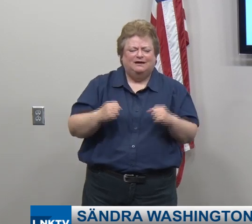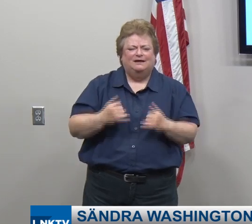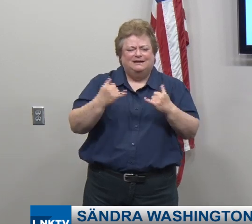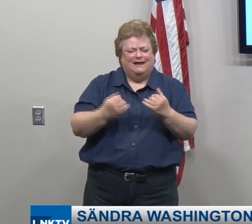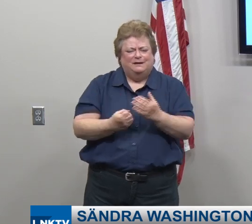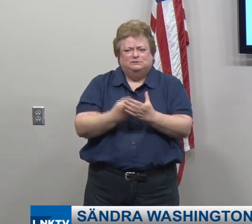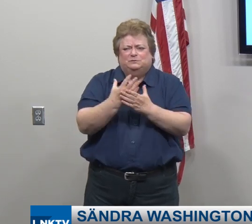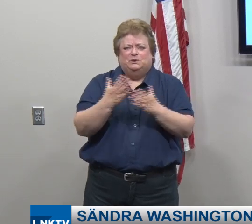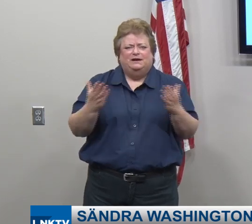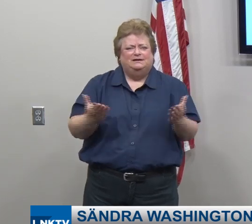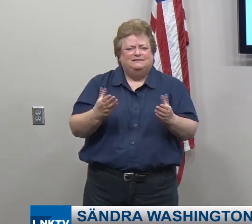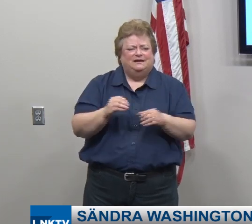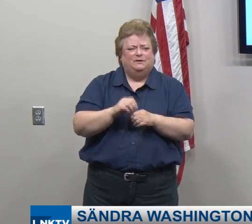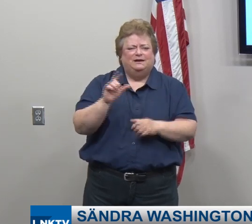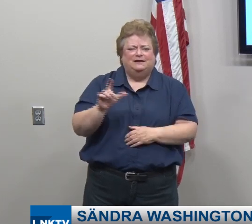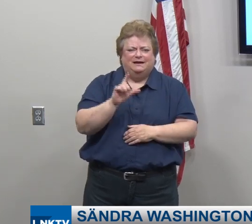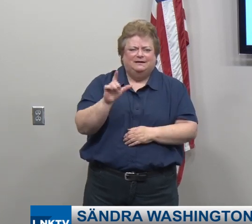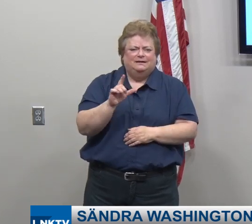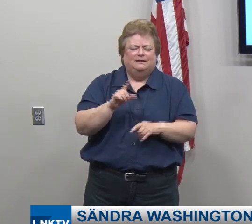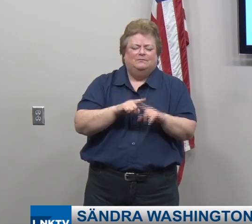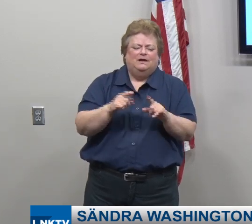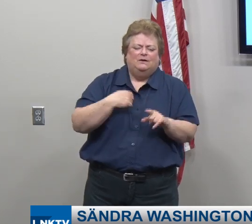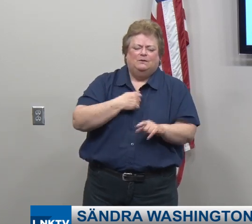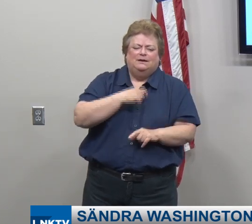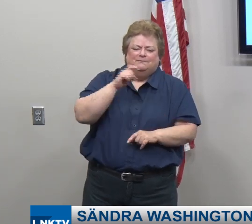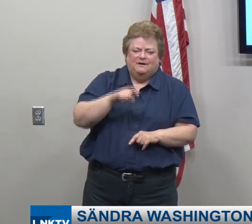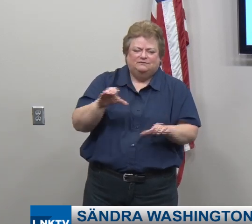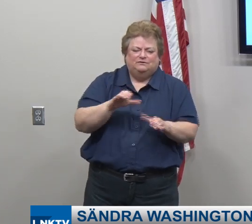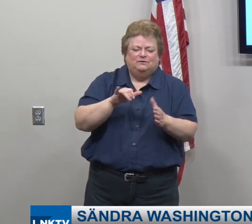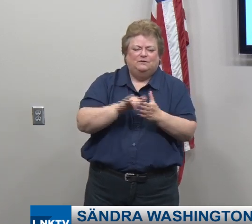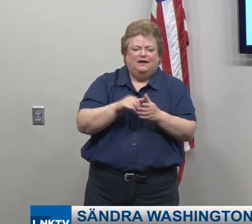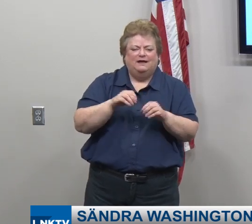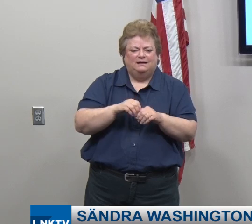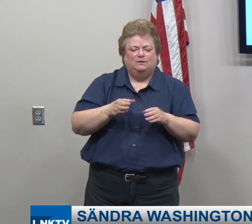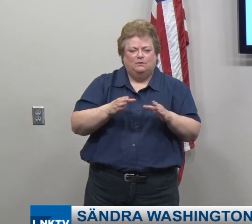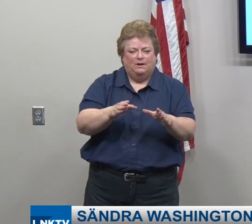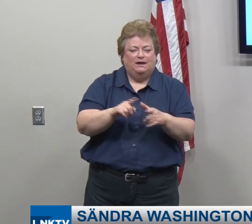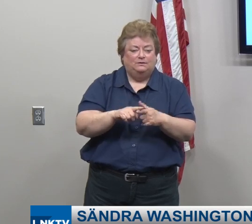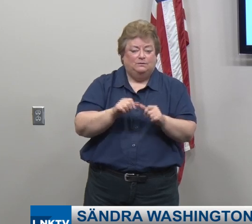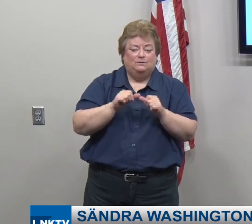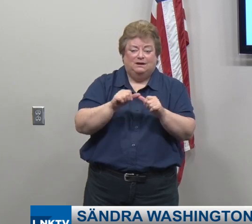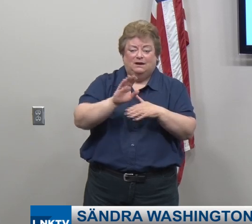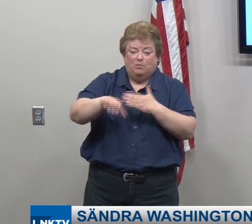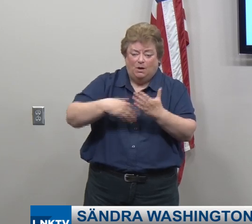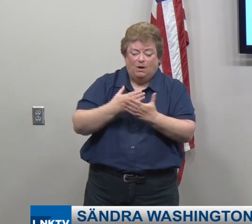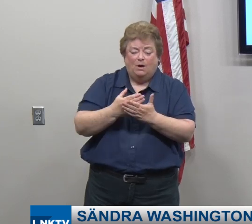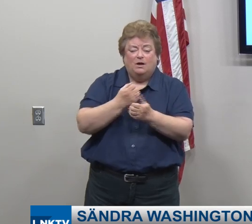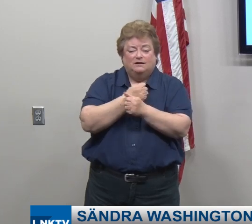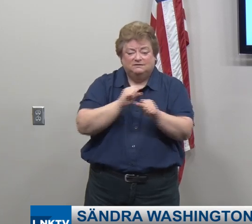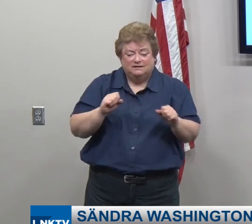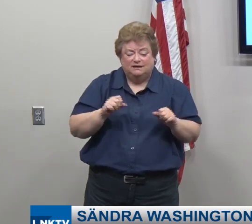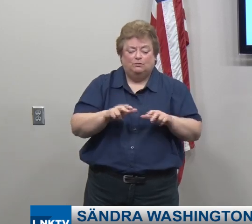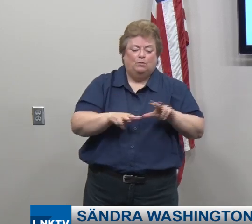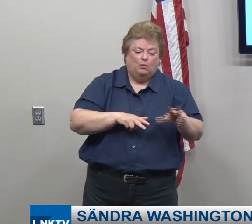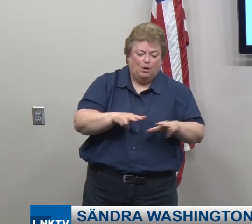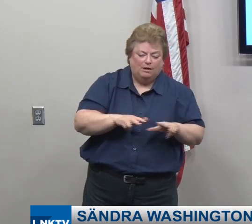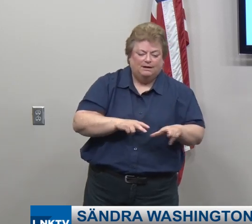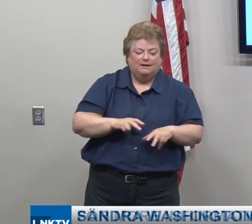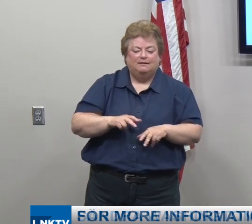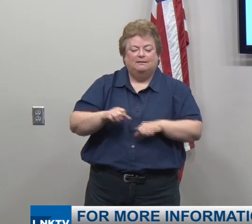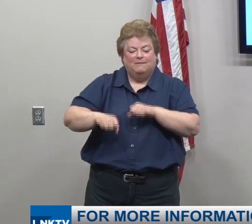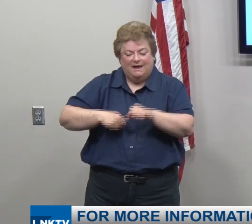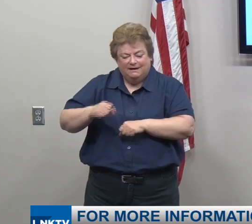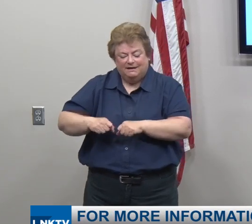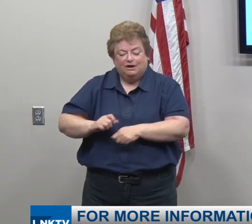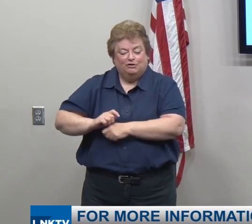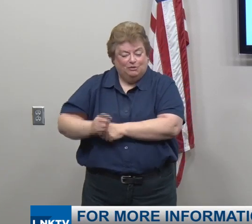in Lincoln, but we must do it in a way that keeps us all safe. Walking, biking, golf, and jogging are